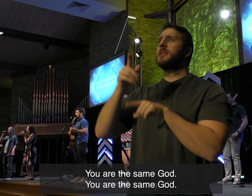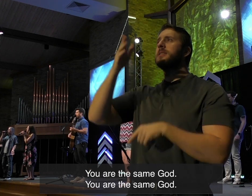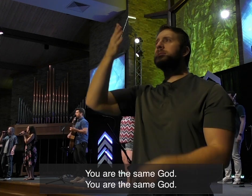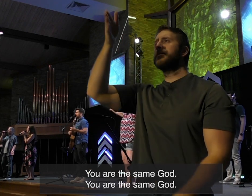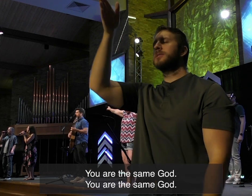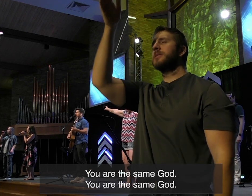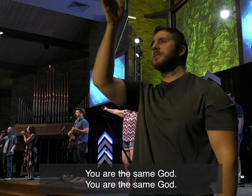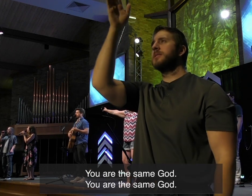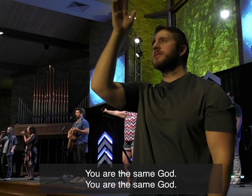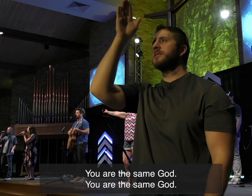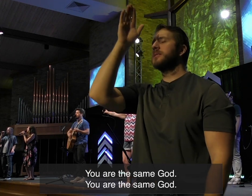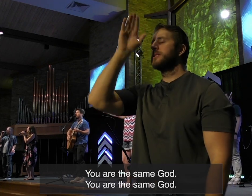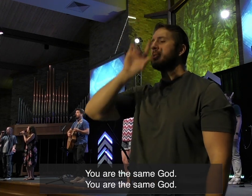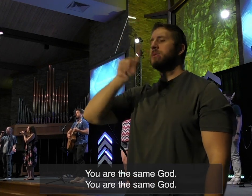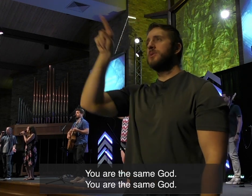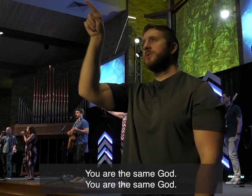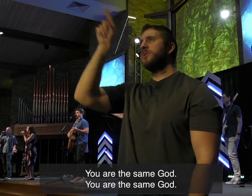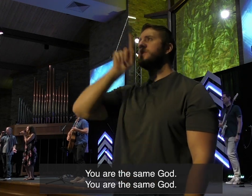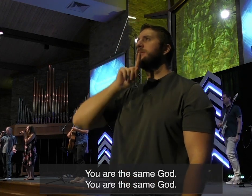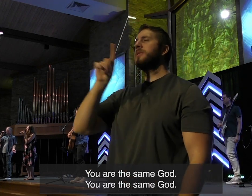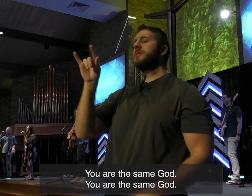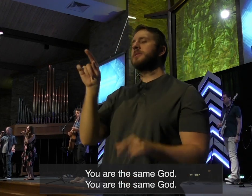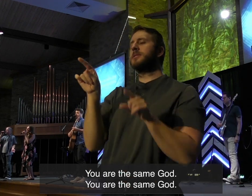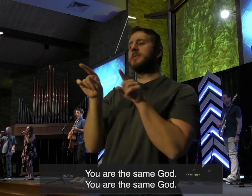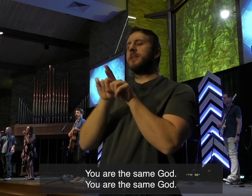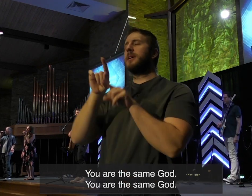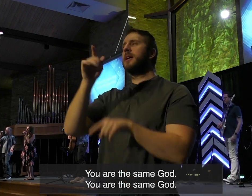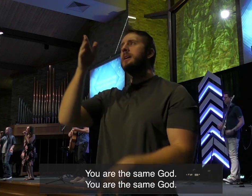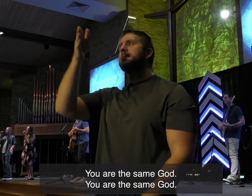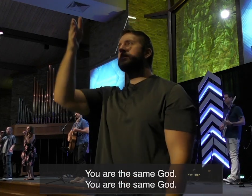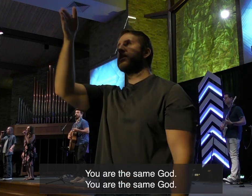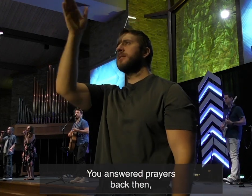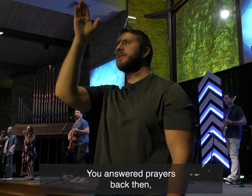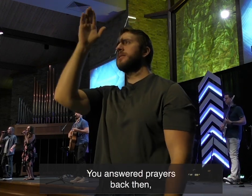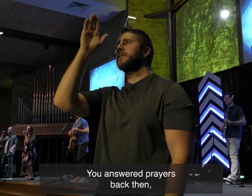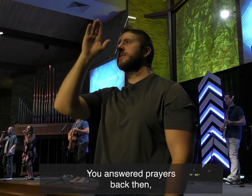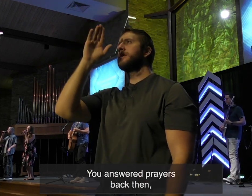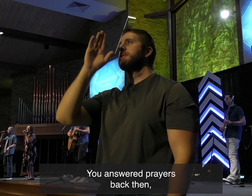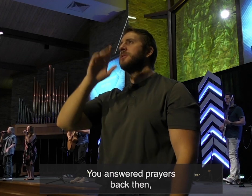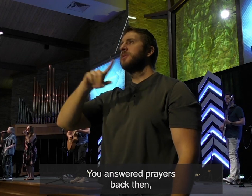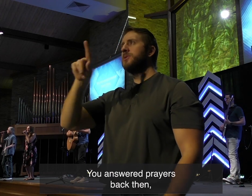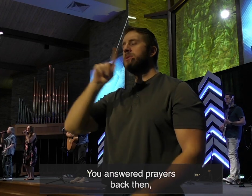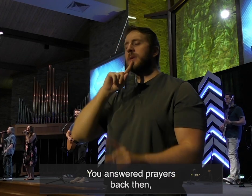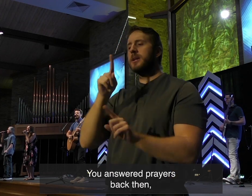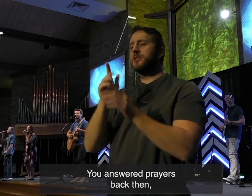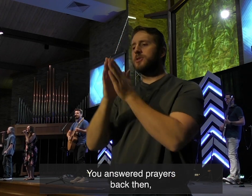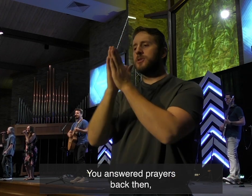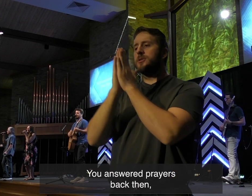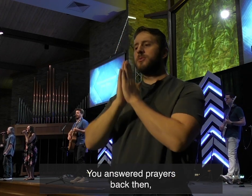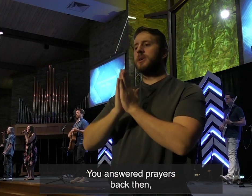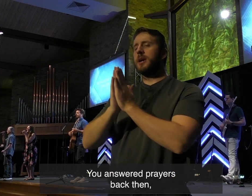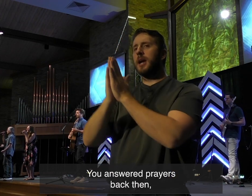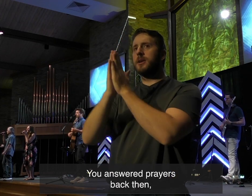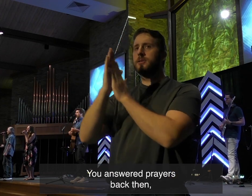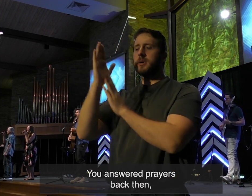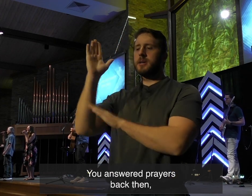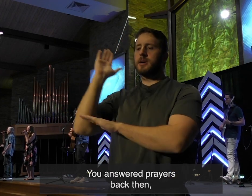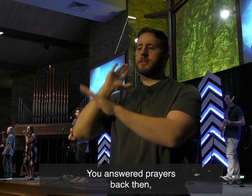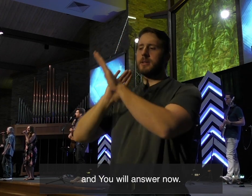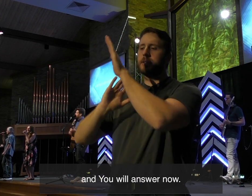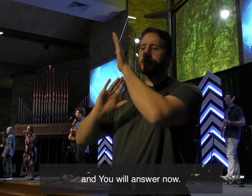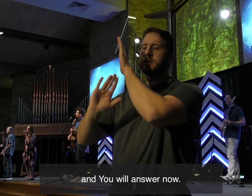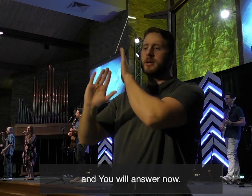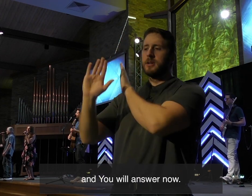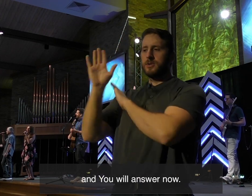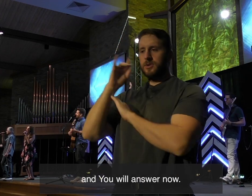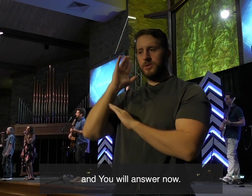the same God, you are the same God. You answered prayers